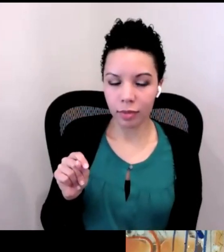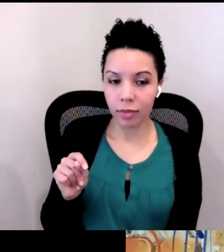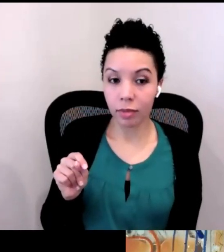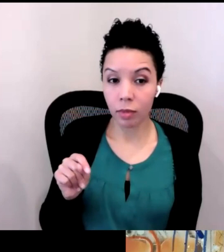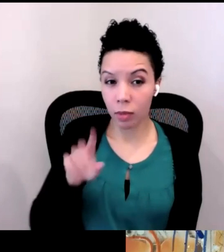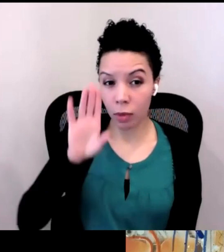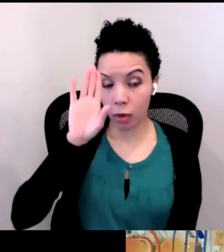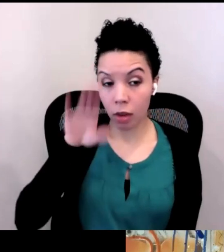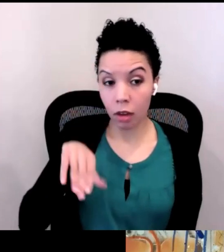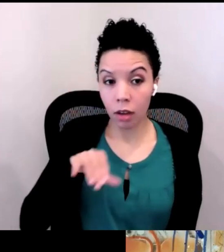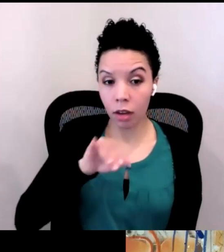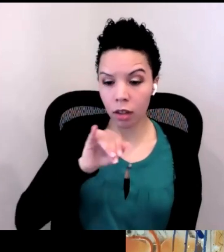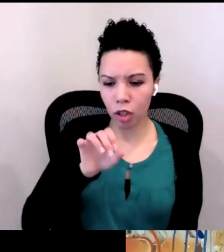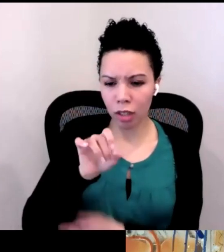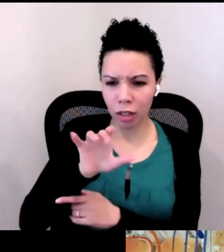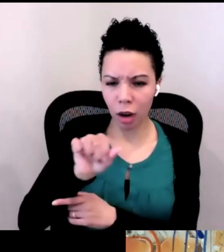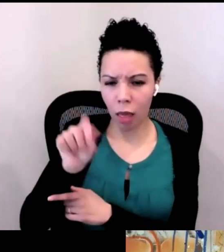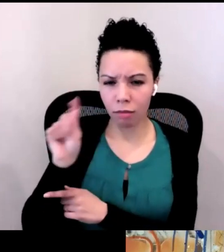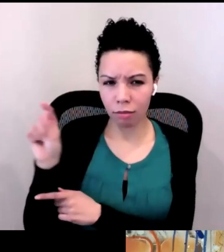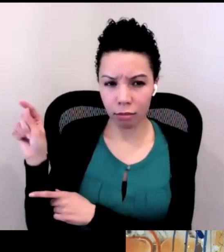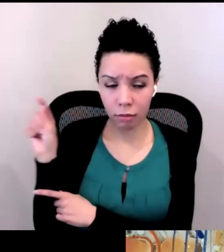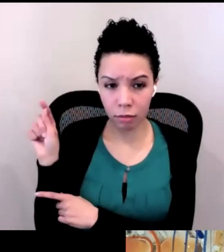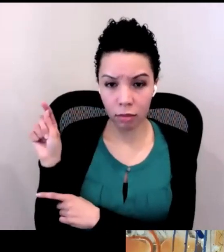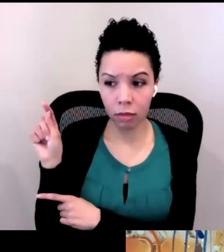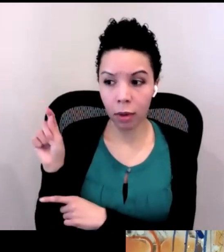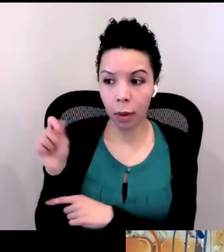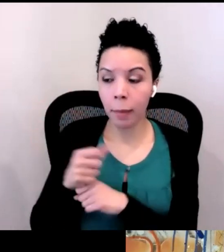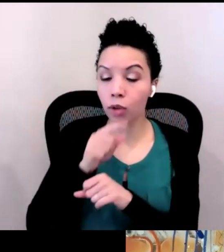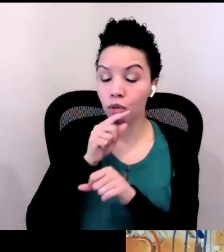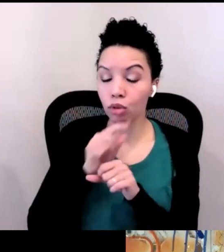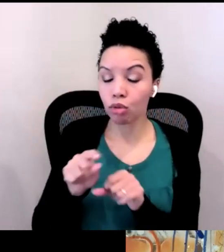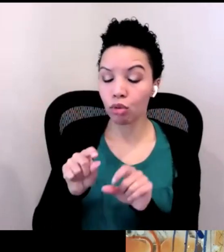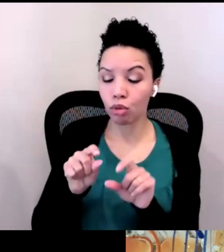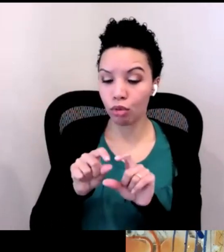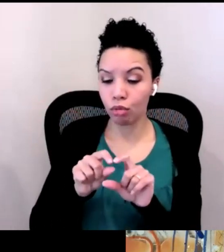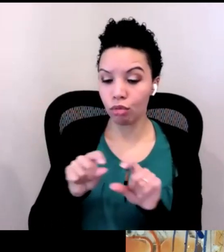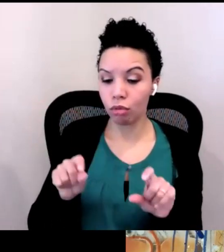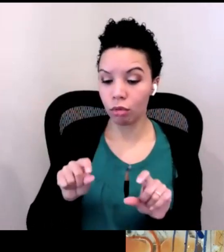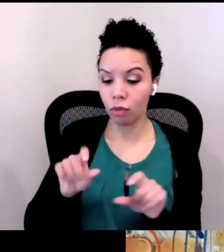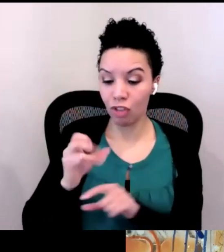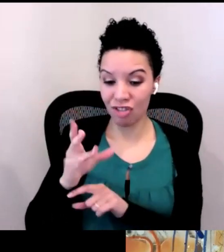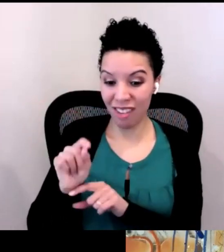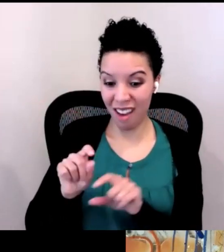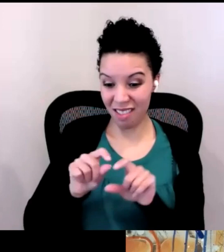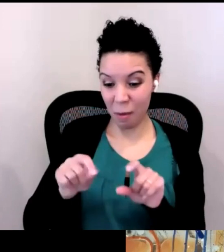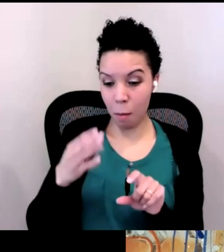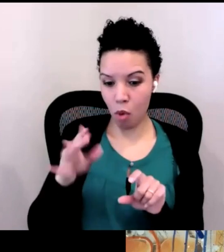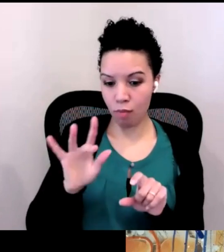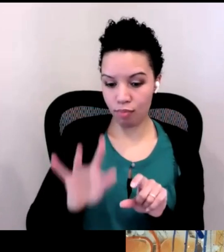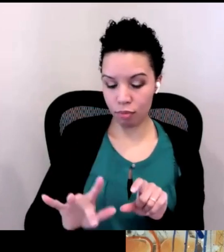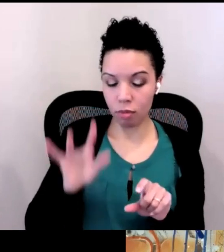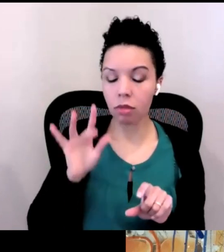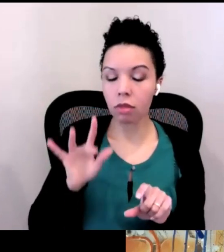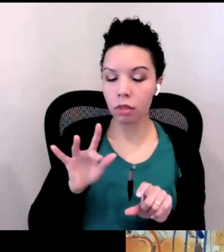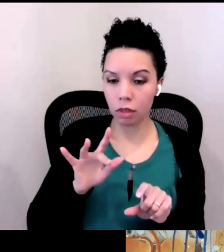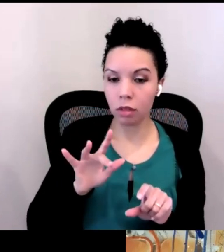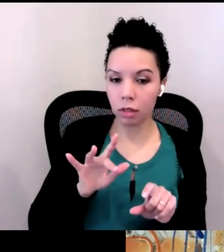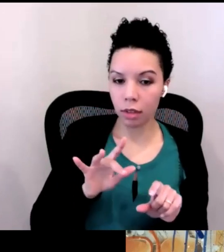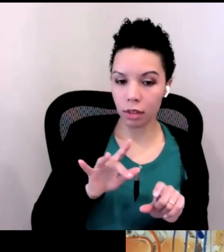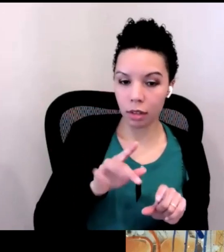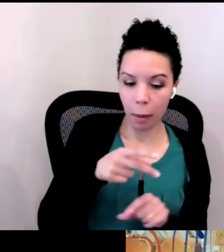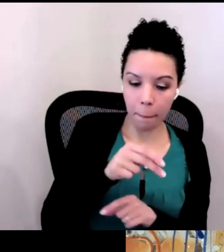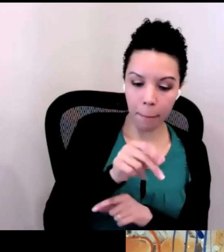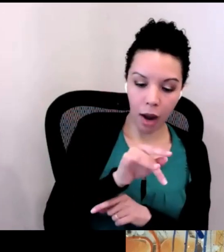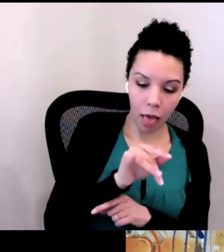put all panelists and attendees as your setting. So we already had 3 answers right there. Research,